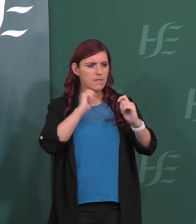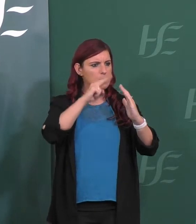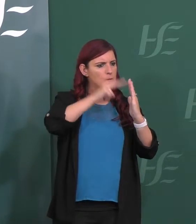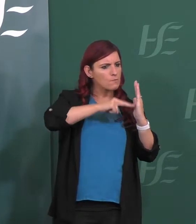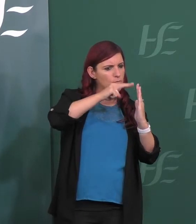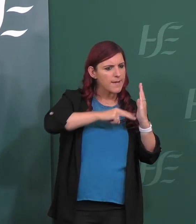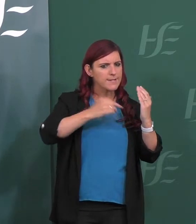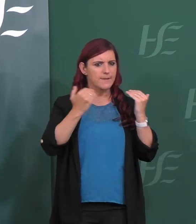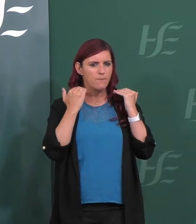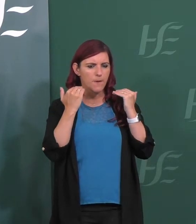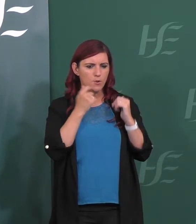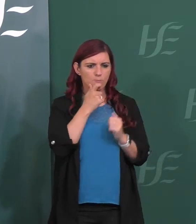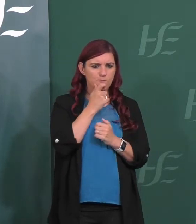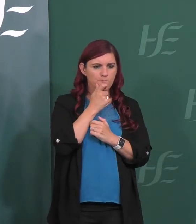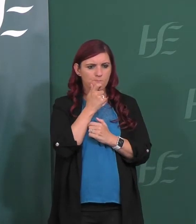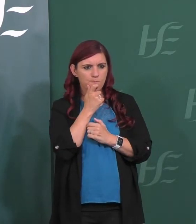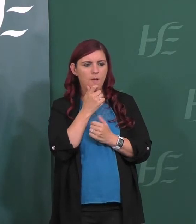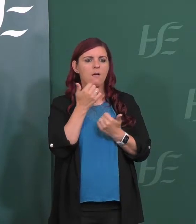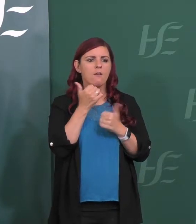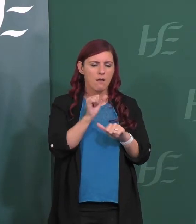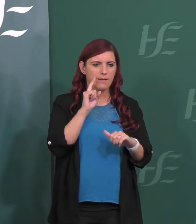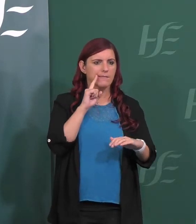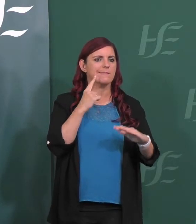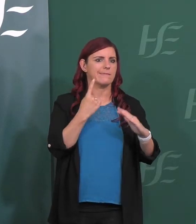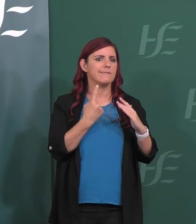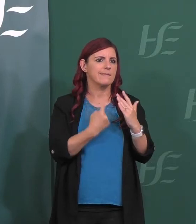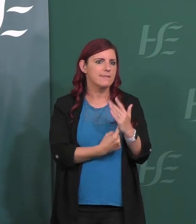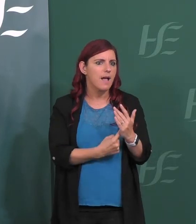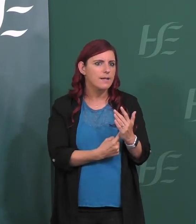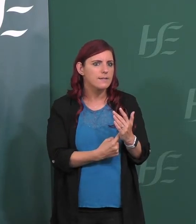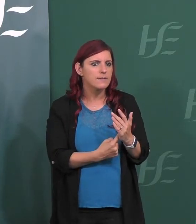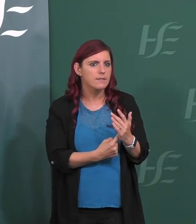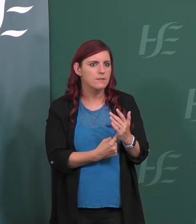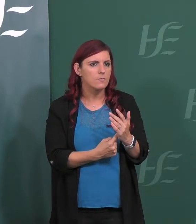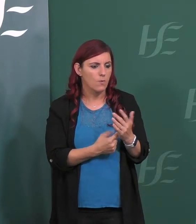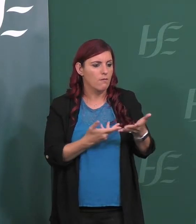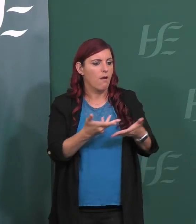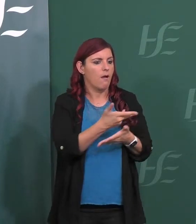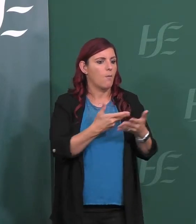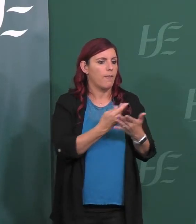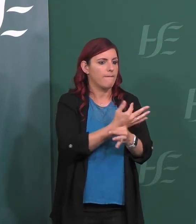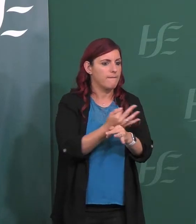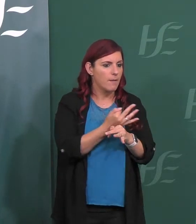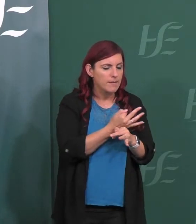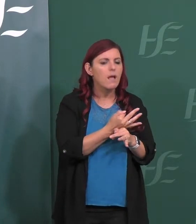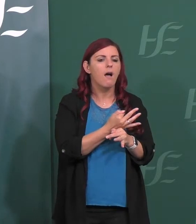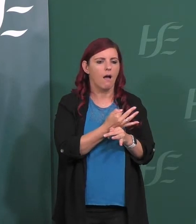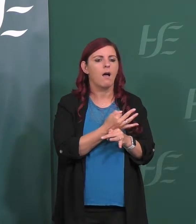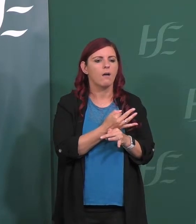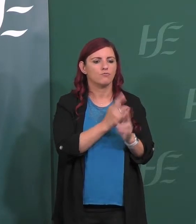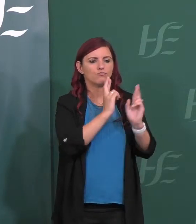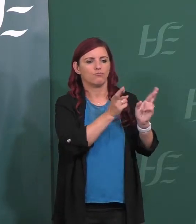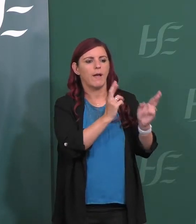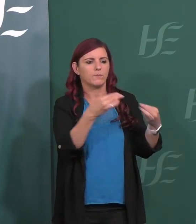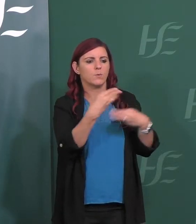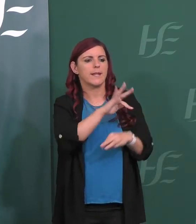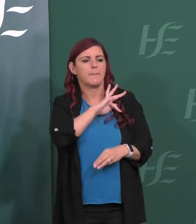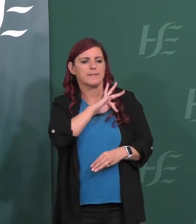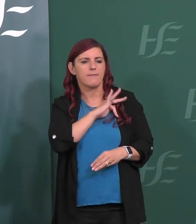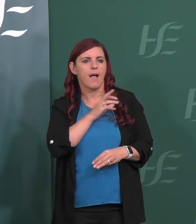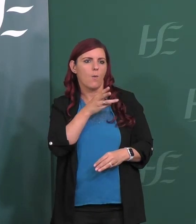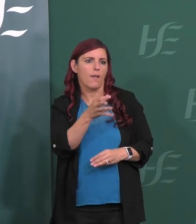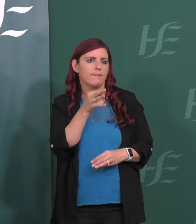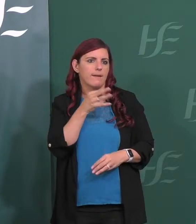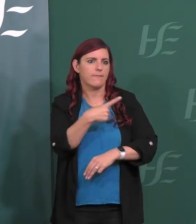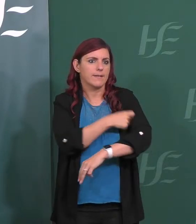information, and had come to the view right now, after engagement with her family, it was right that she would protect herself. So I make